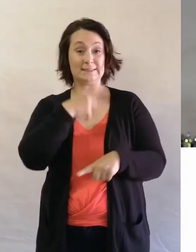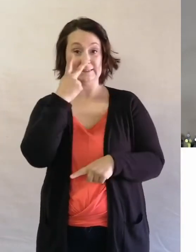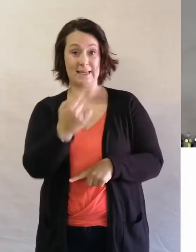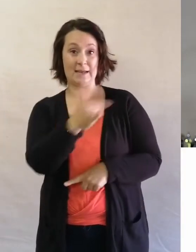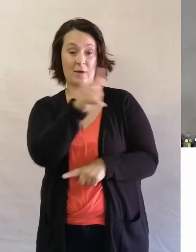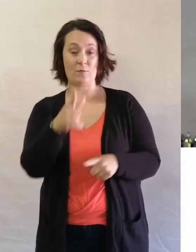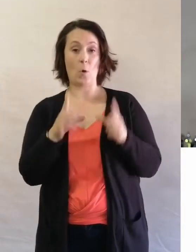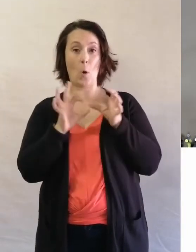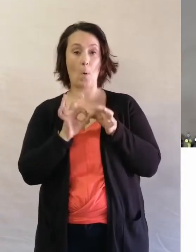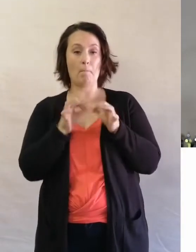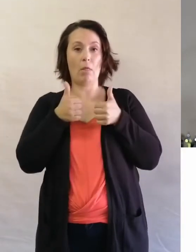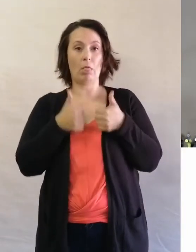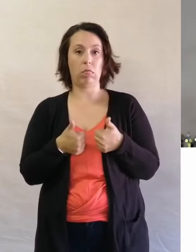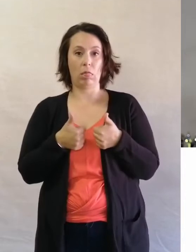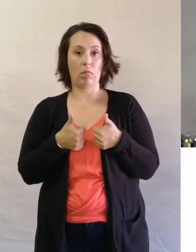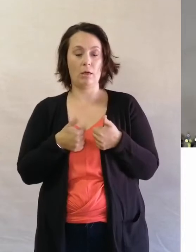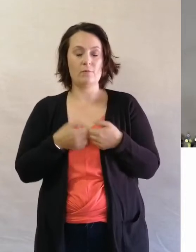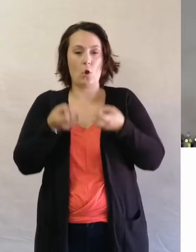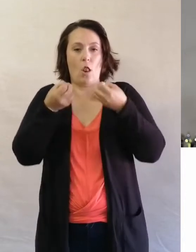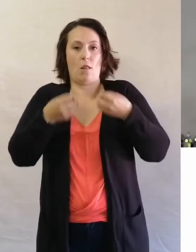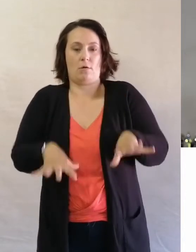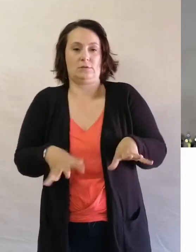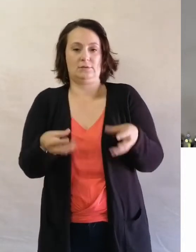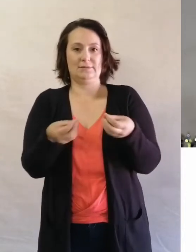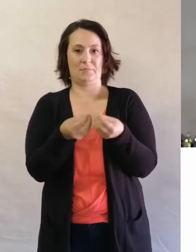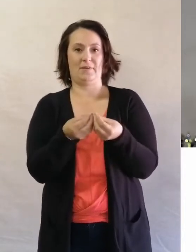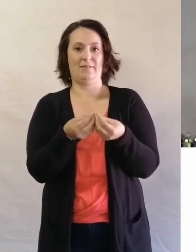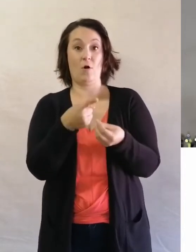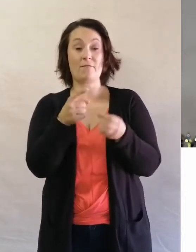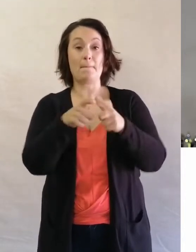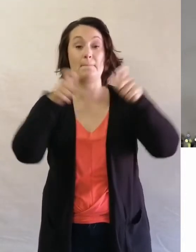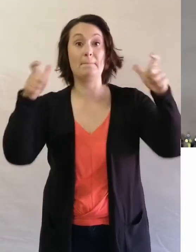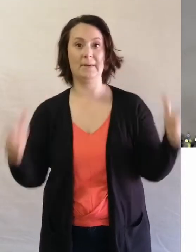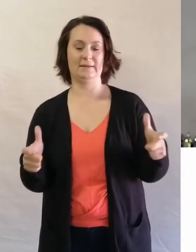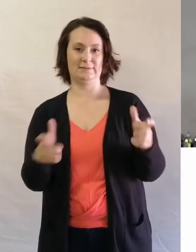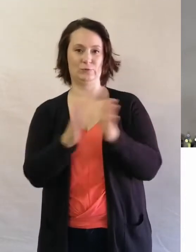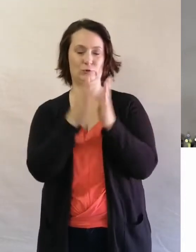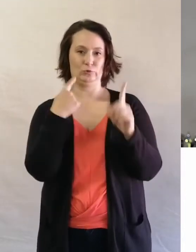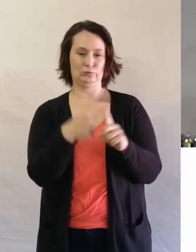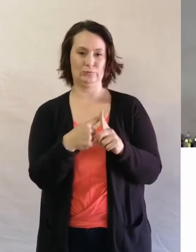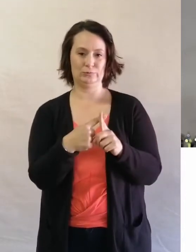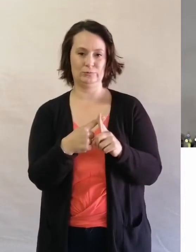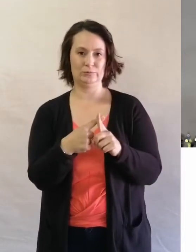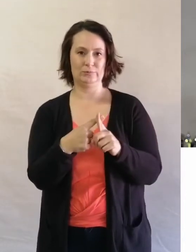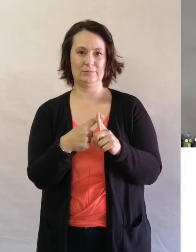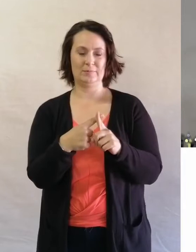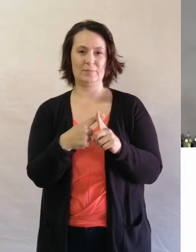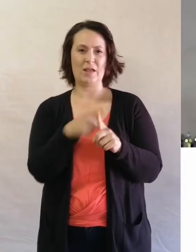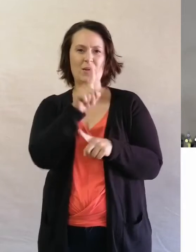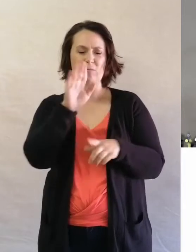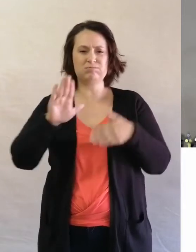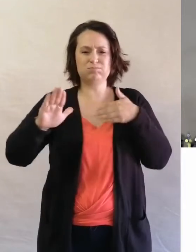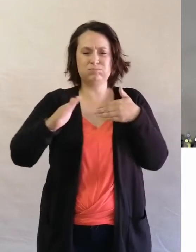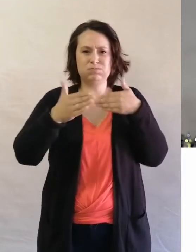sitting at home there lost something of the wonder of that. That somehow in our fragmentation and our being